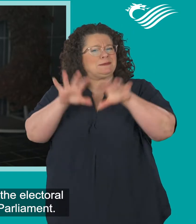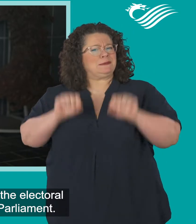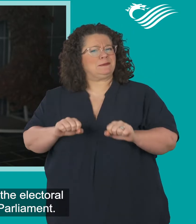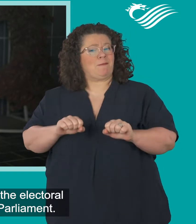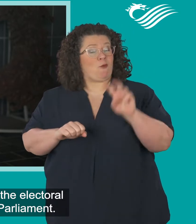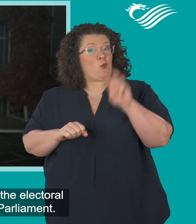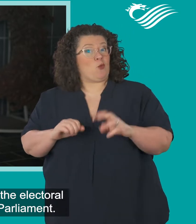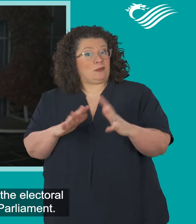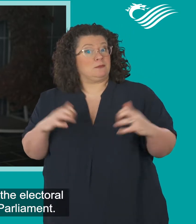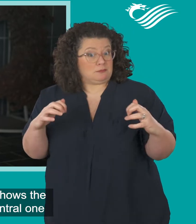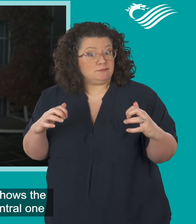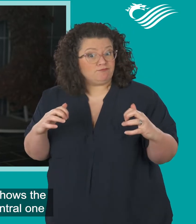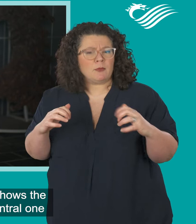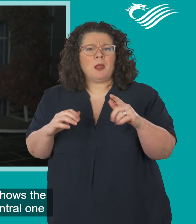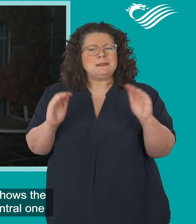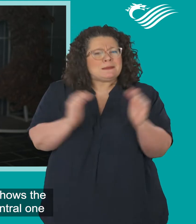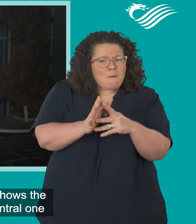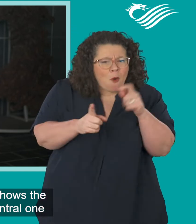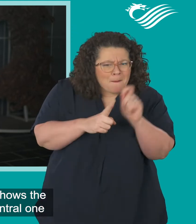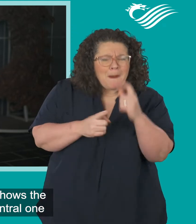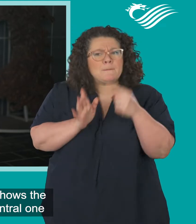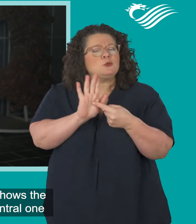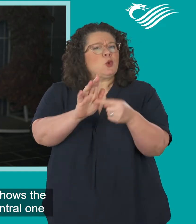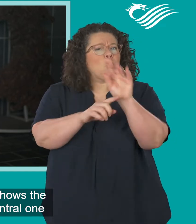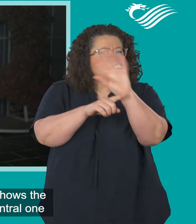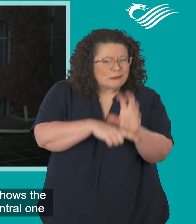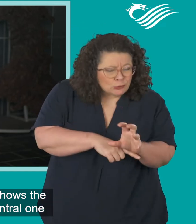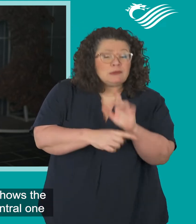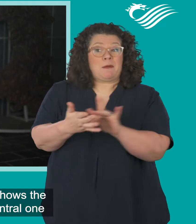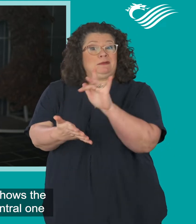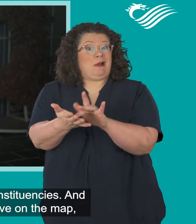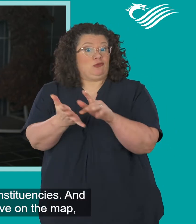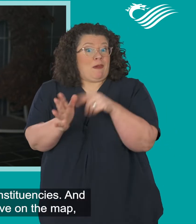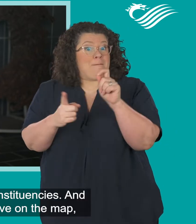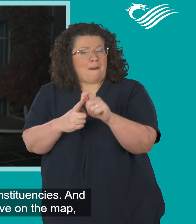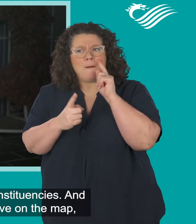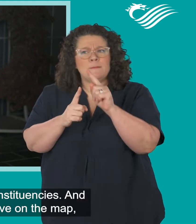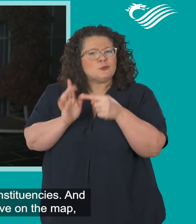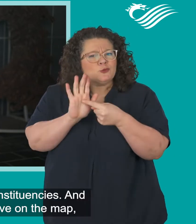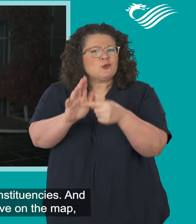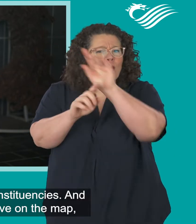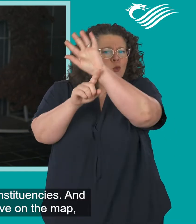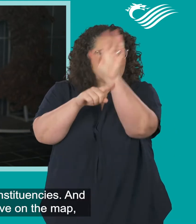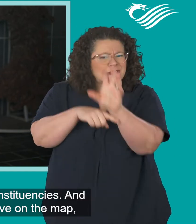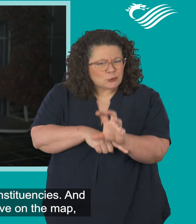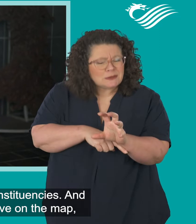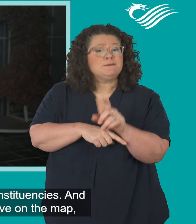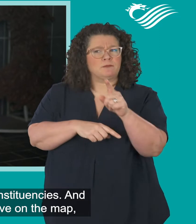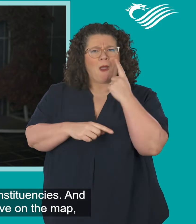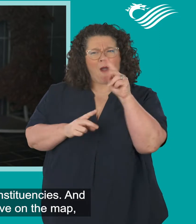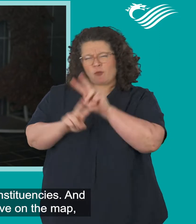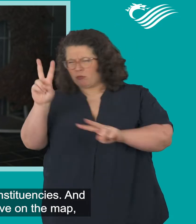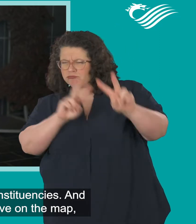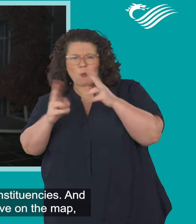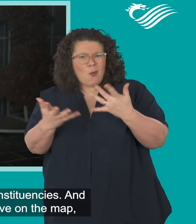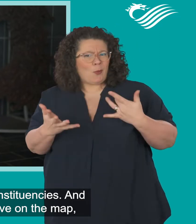Welsh Parliament. The smallest map shows the regions, and the central one shows the geographical constituencies. And if